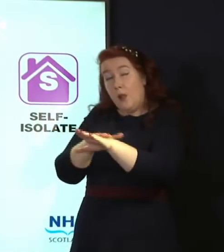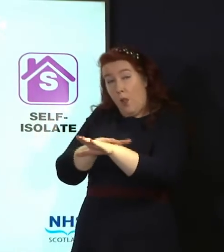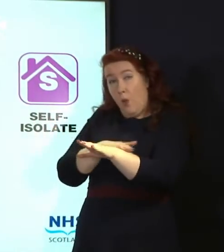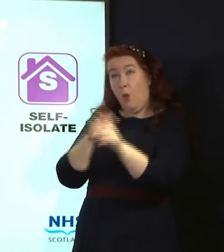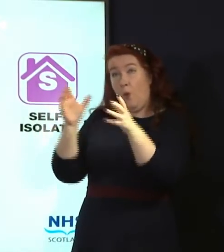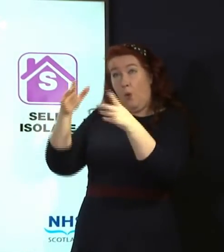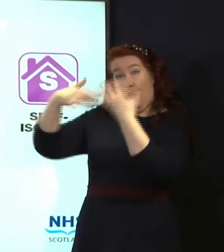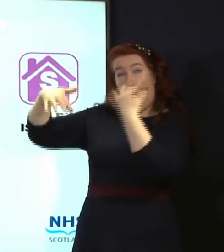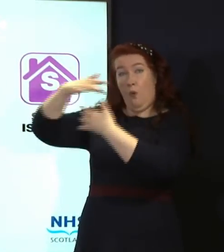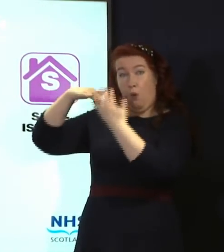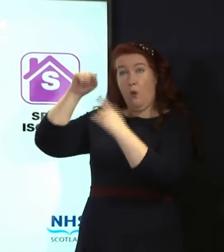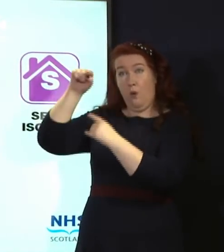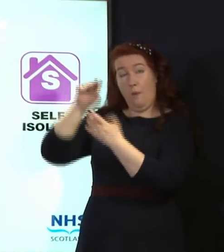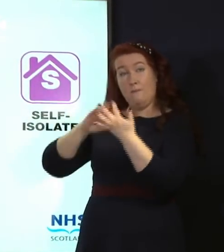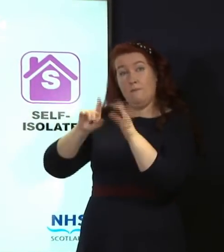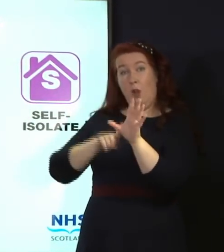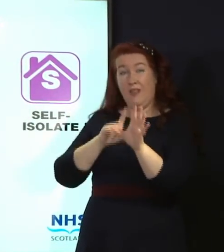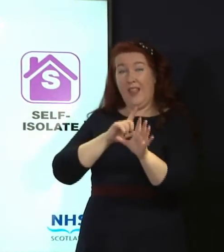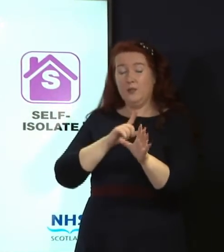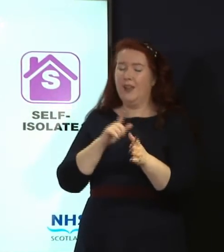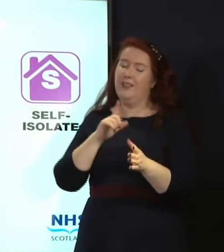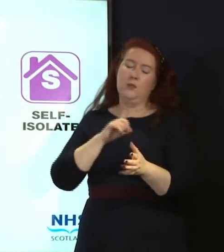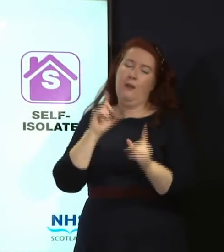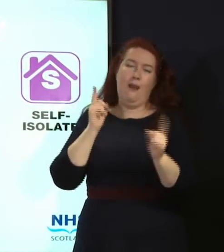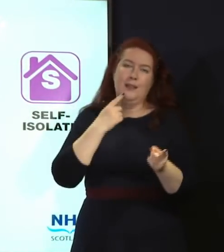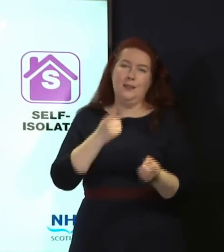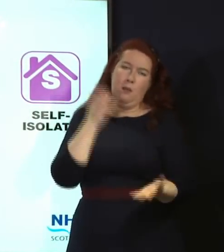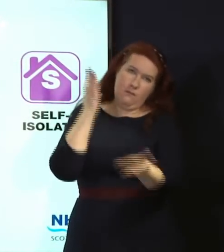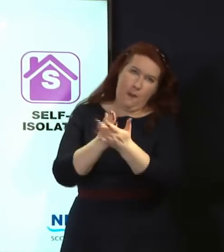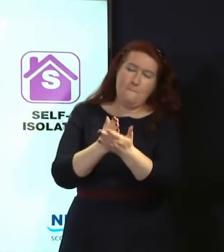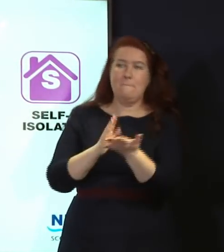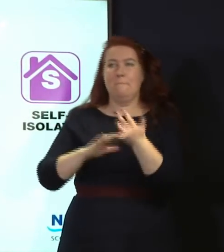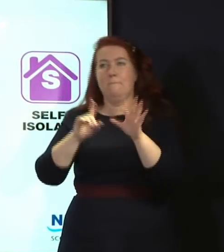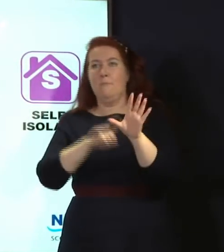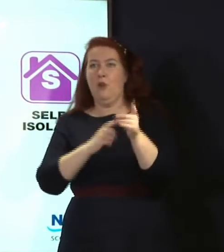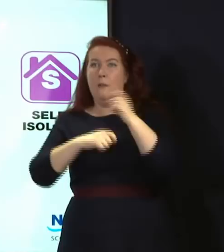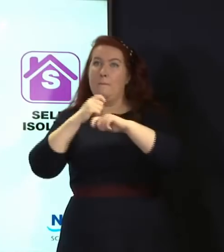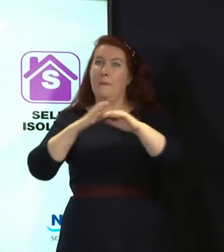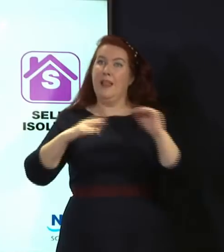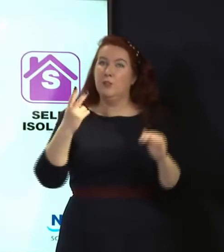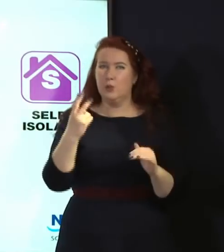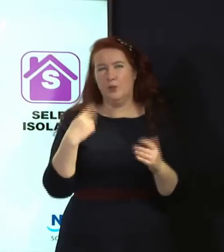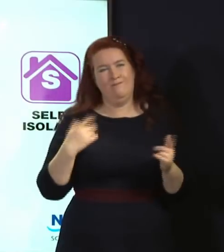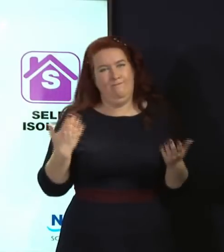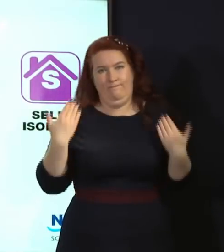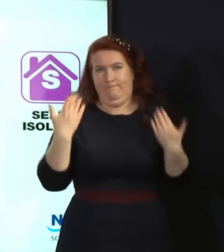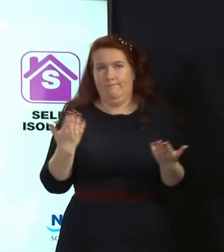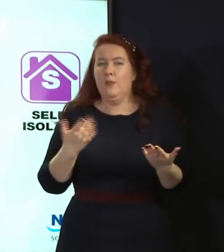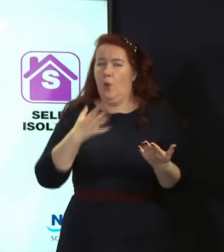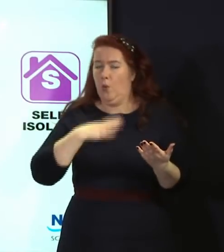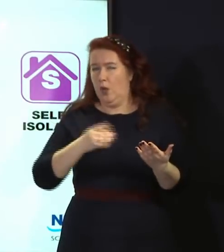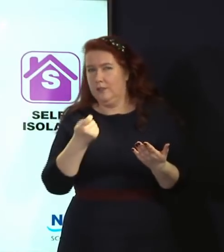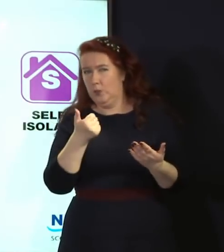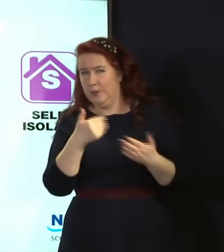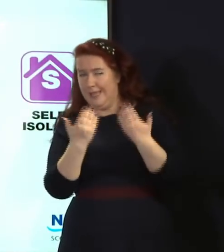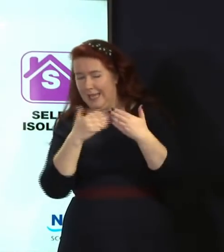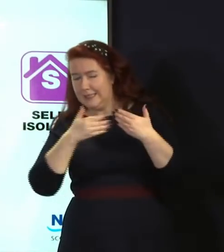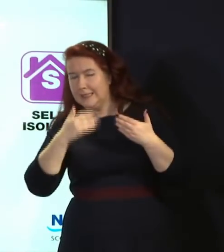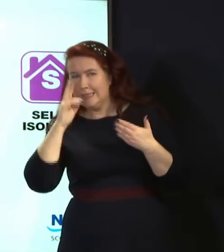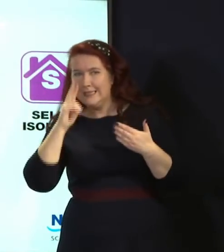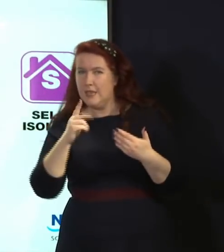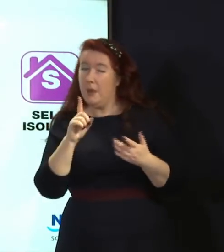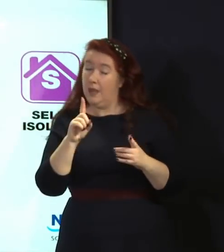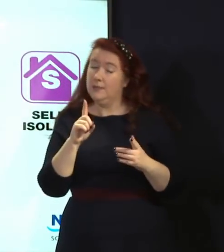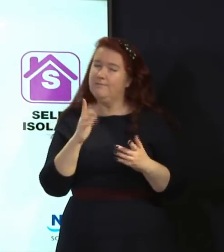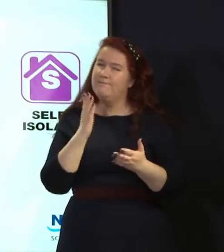which is why the First Minister isn't saying for sure Murray will not move. That's why we want another few days for that. But we're